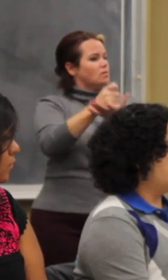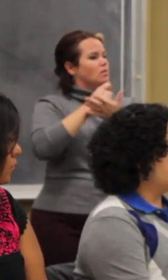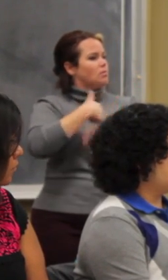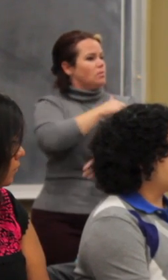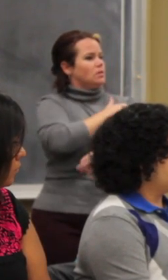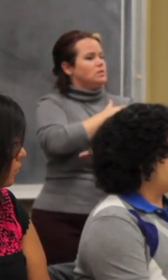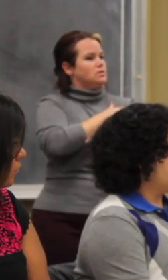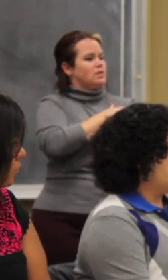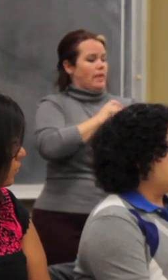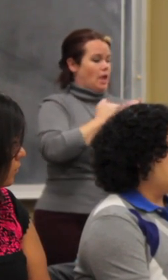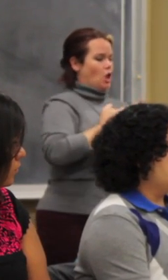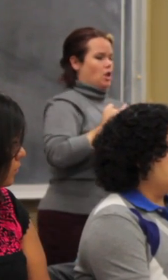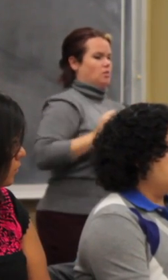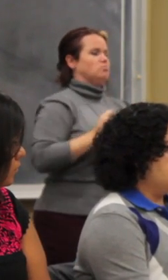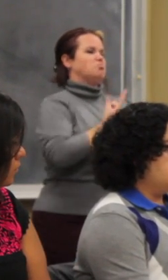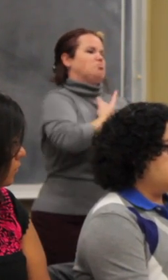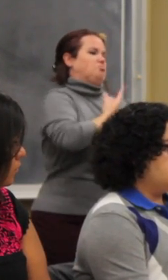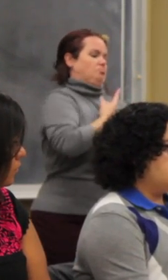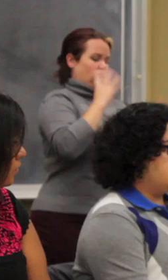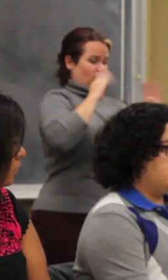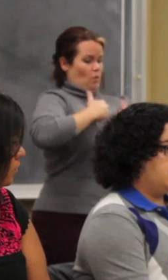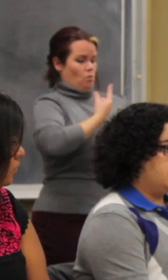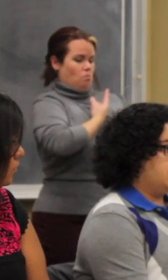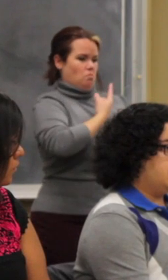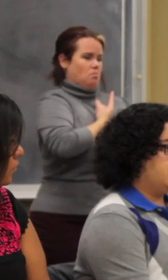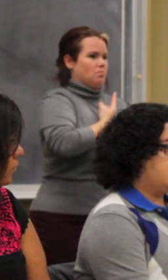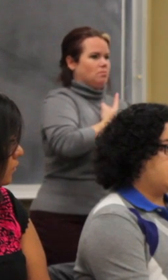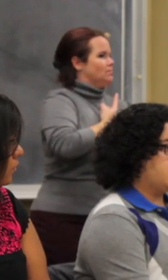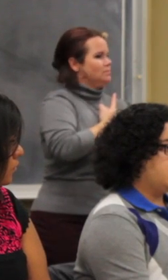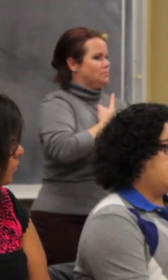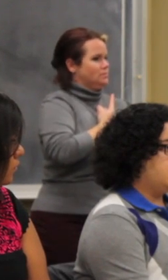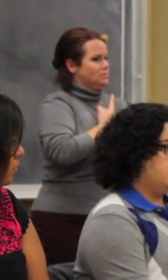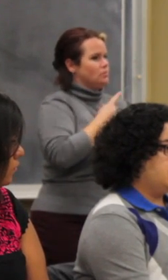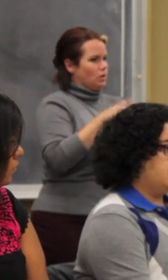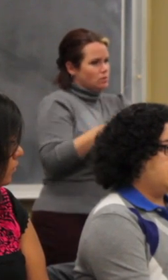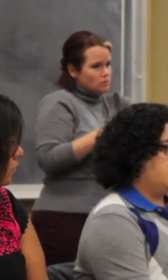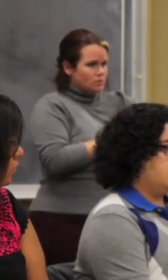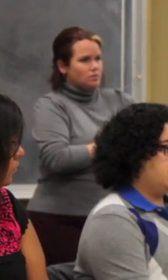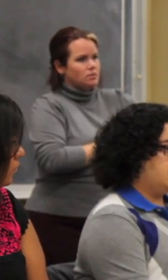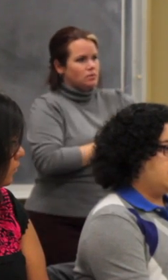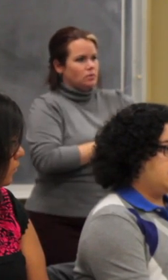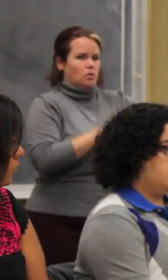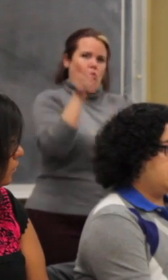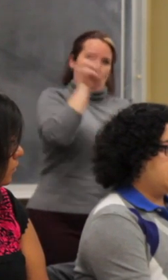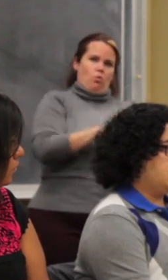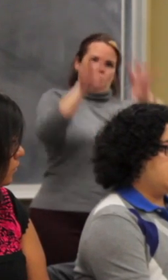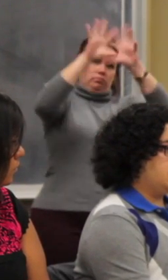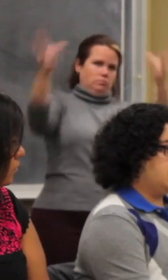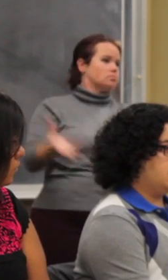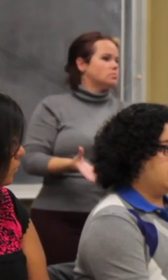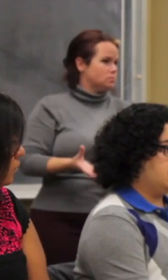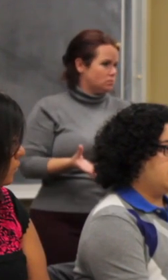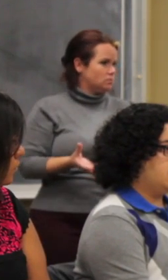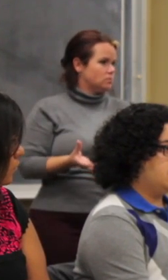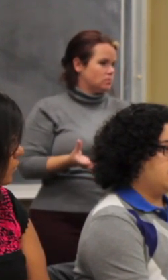whole individualism type of mode that some people can get stuck